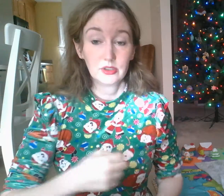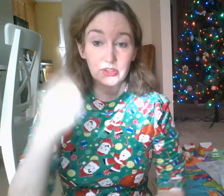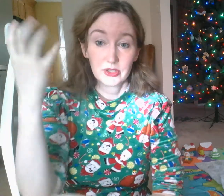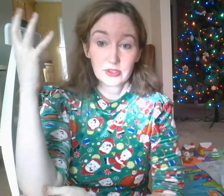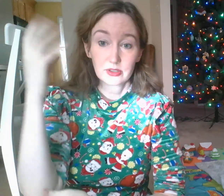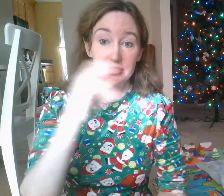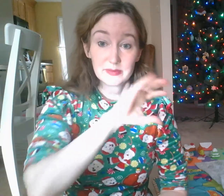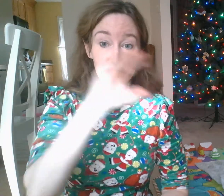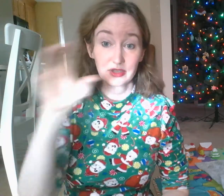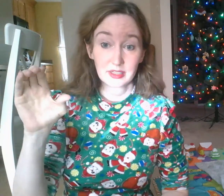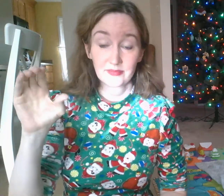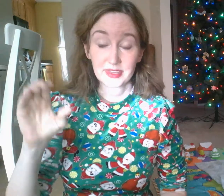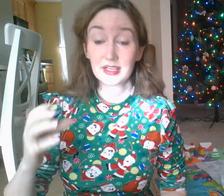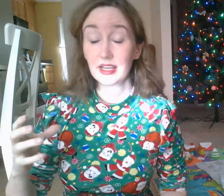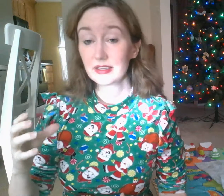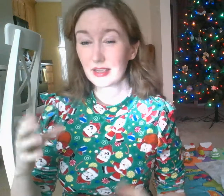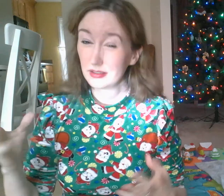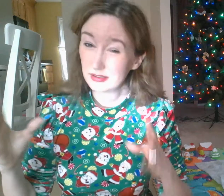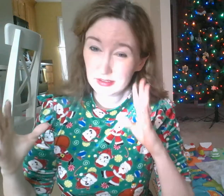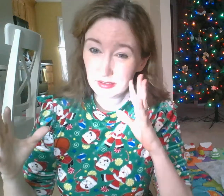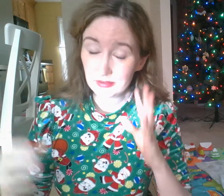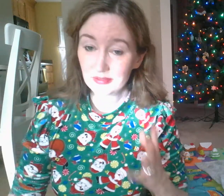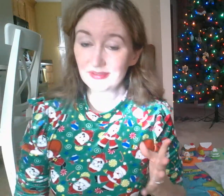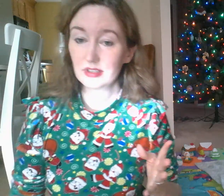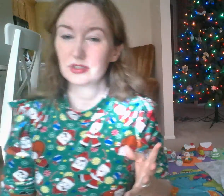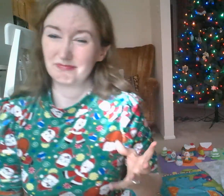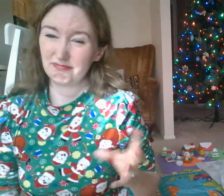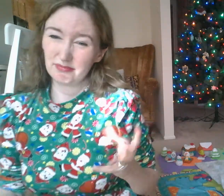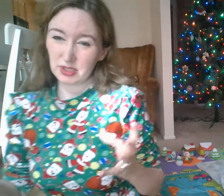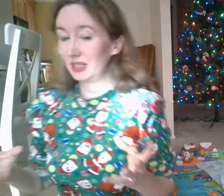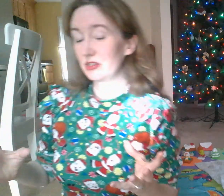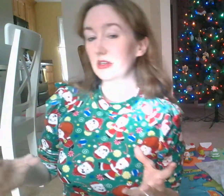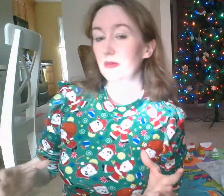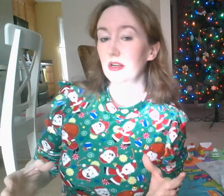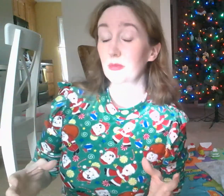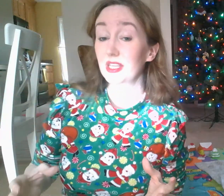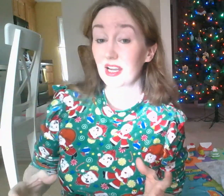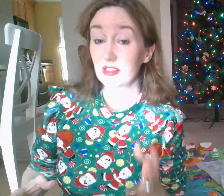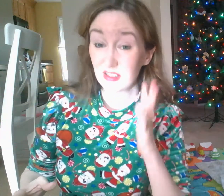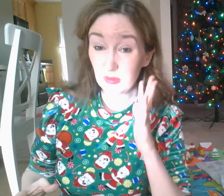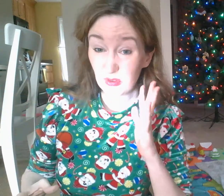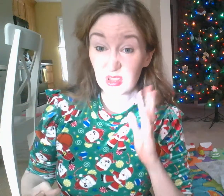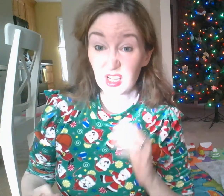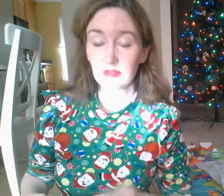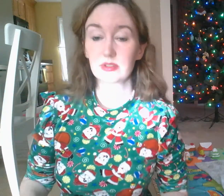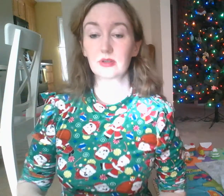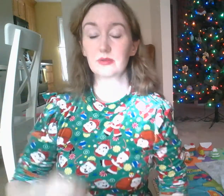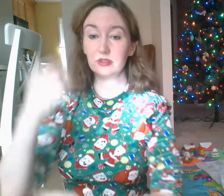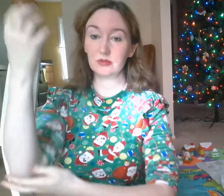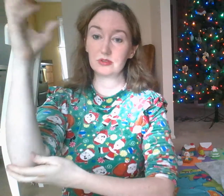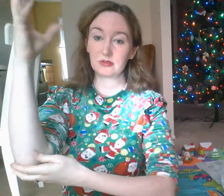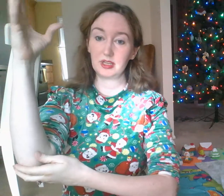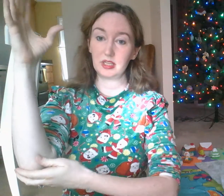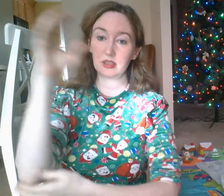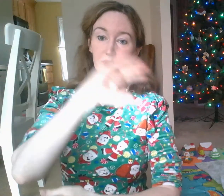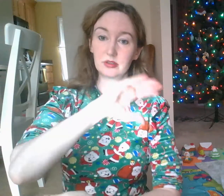at the Christmas tree. And in ASL, when you're being strict about it, you put the adjective before the noun, so you would do tree